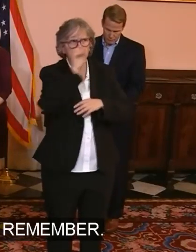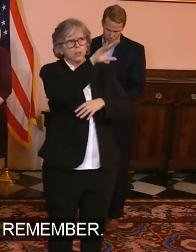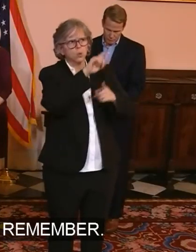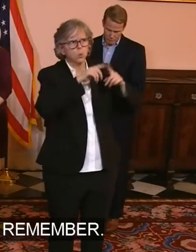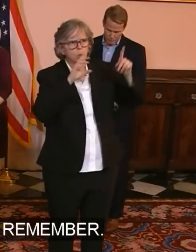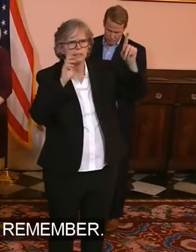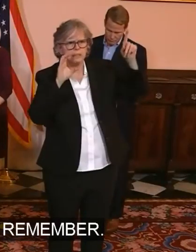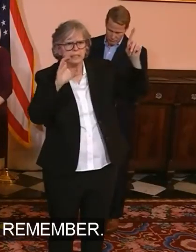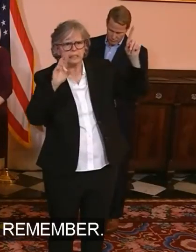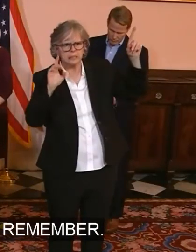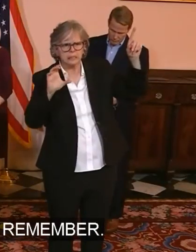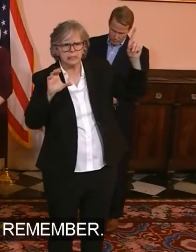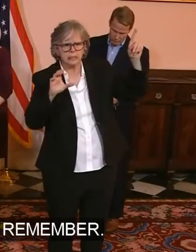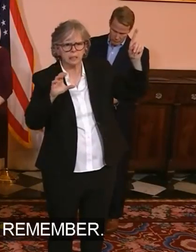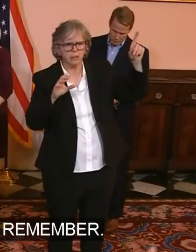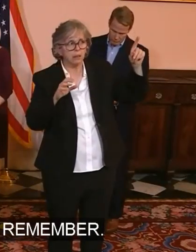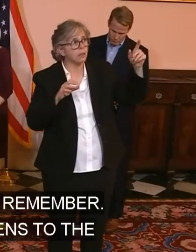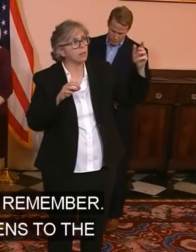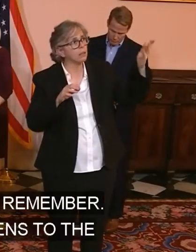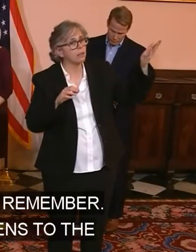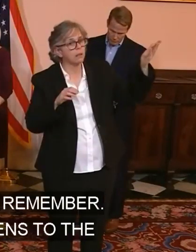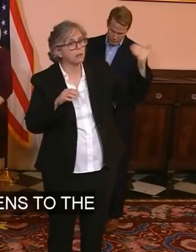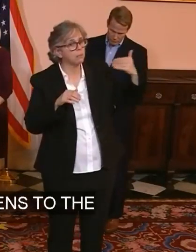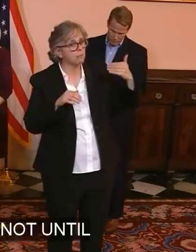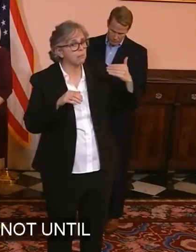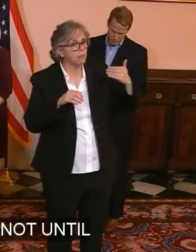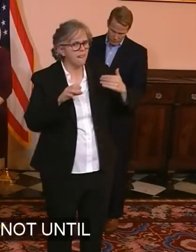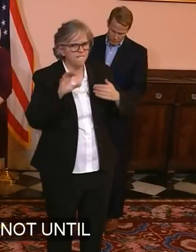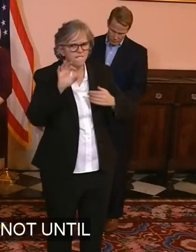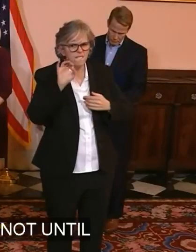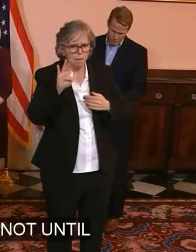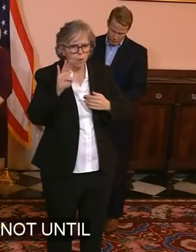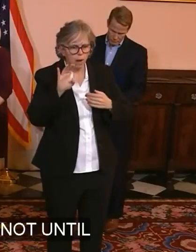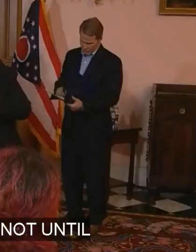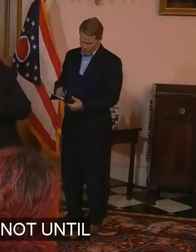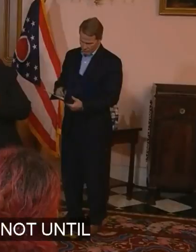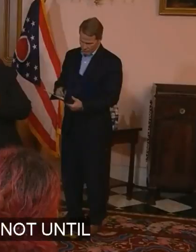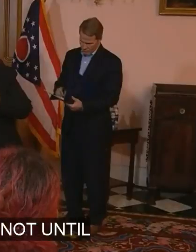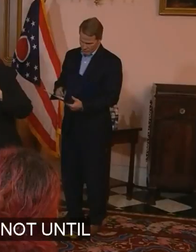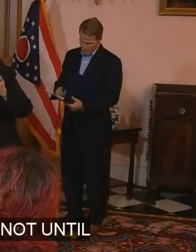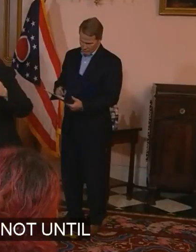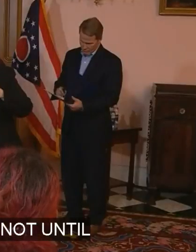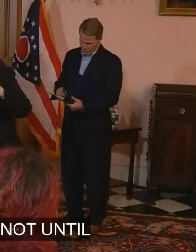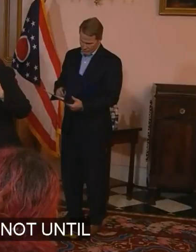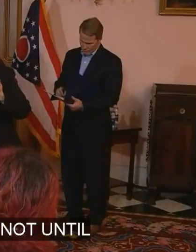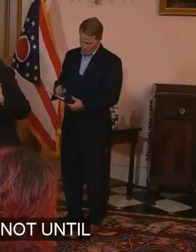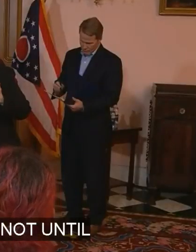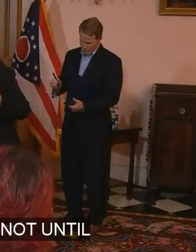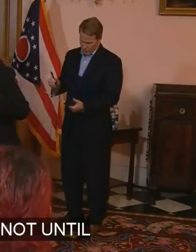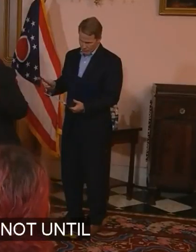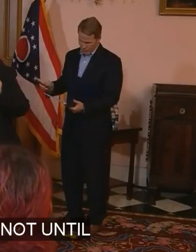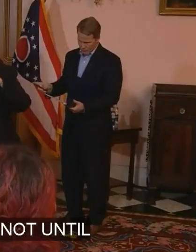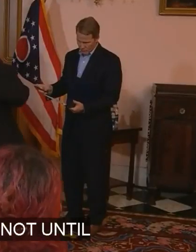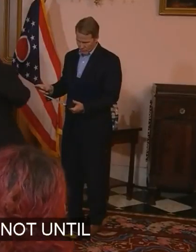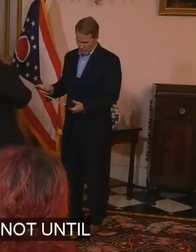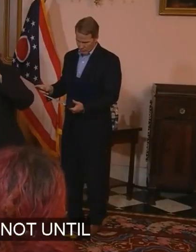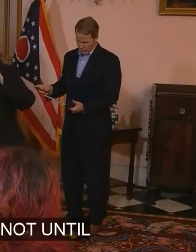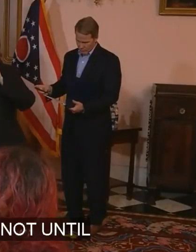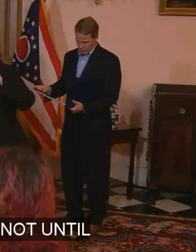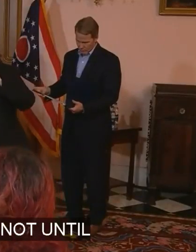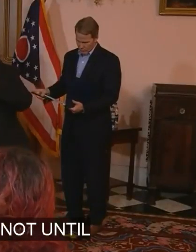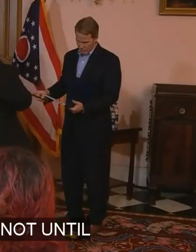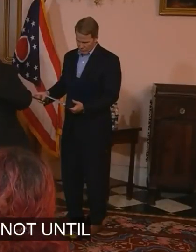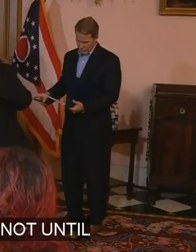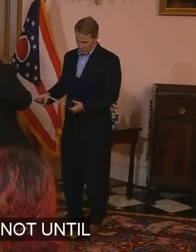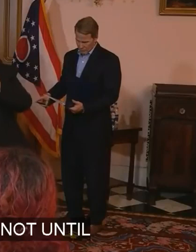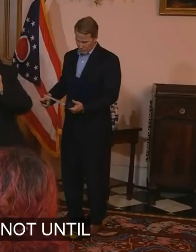until February 2nd, because it took us that amount of time to send the case and turn around that. So we were relying on cases